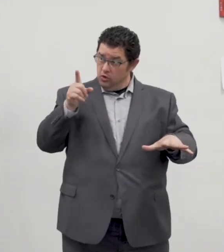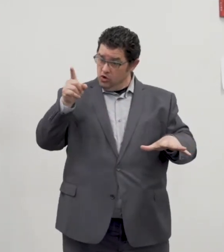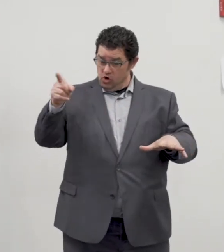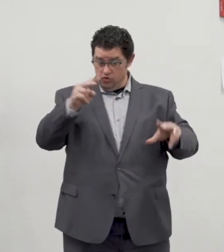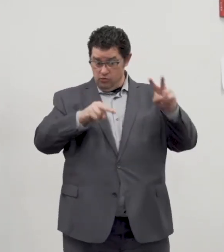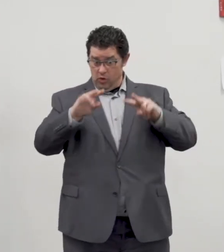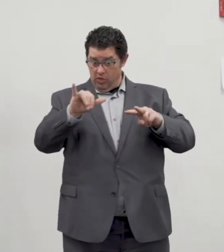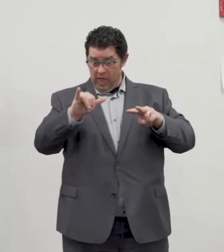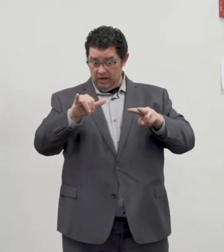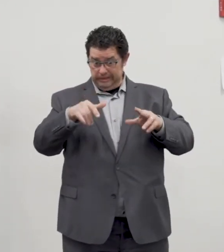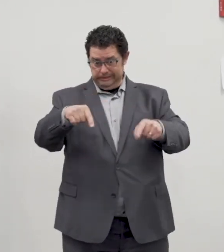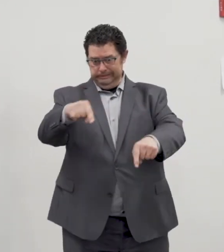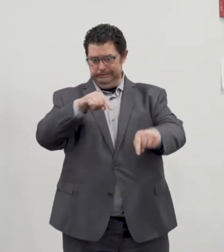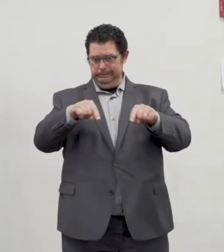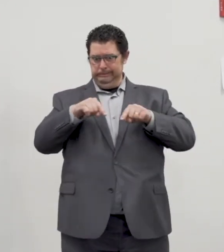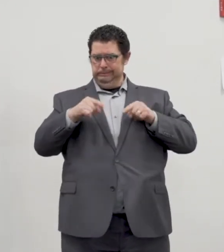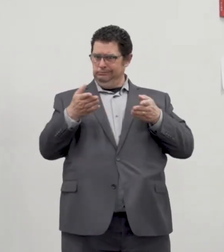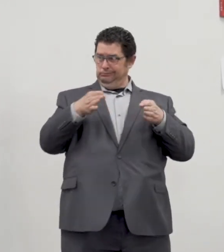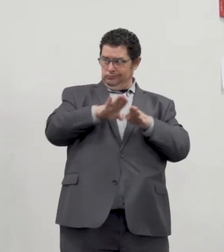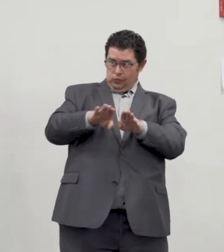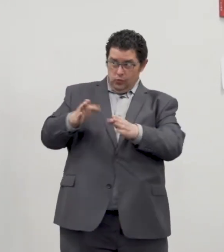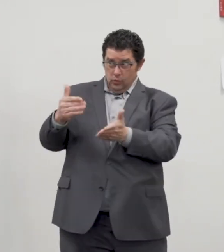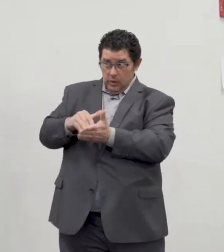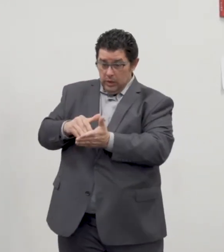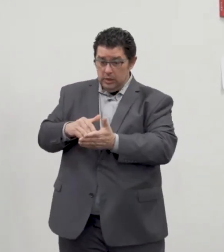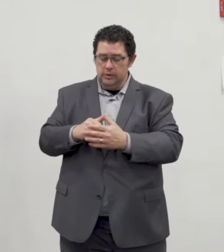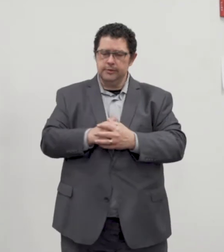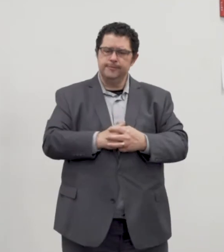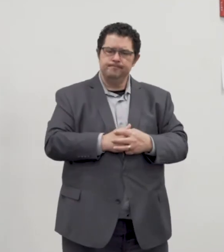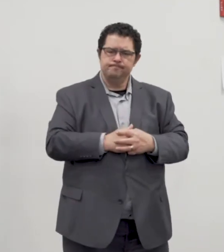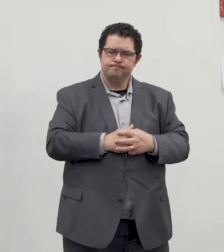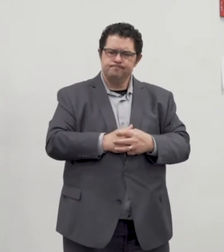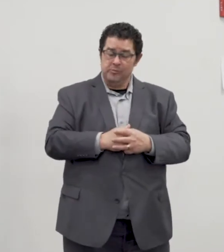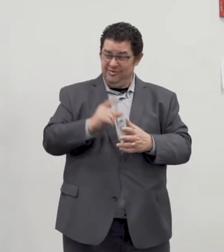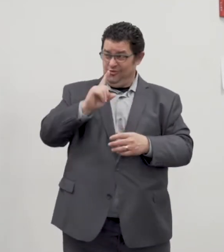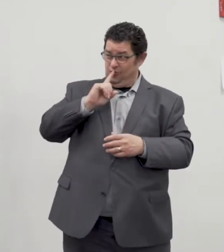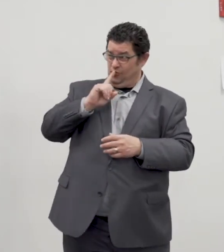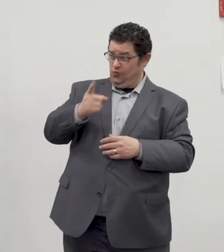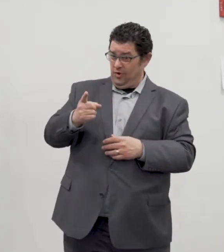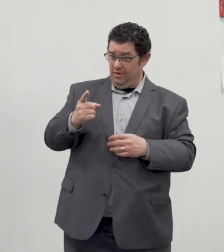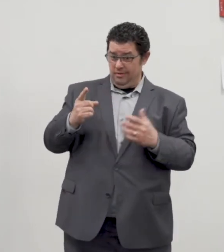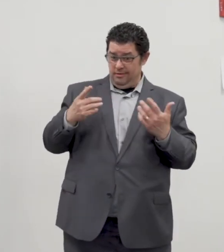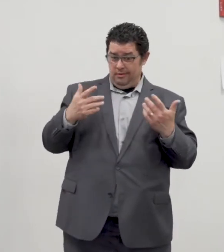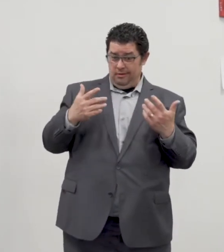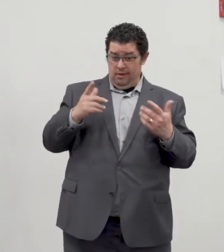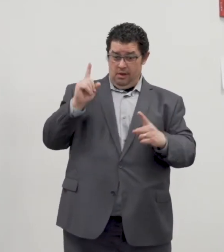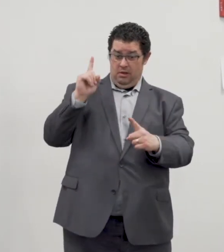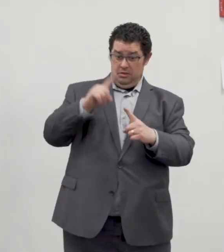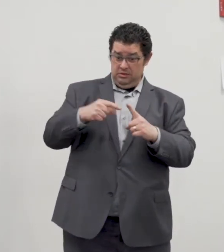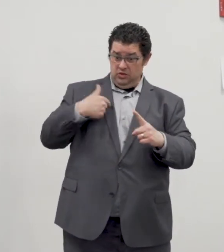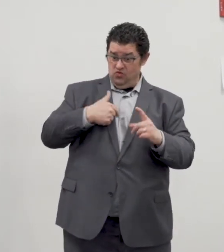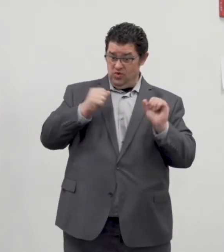We're in the absence of really robust testing, and